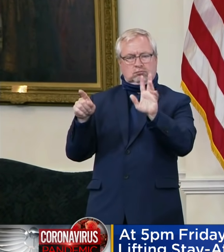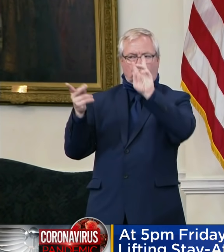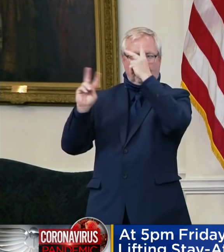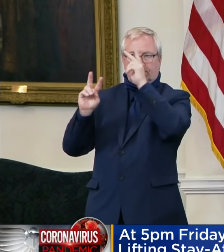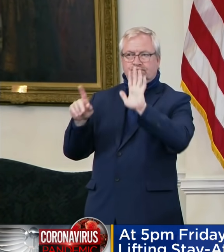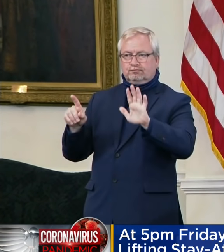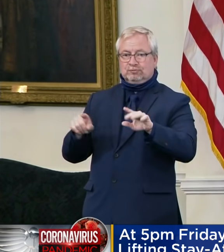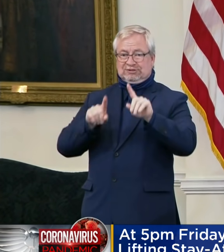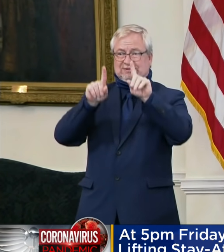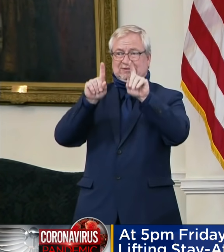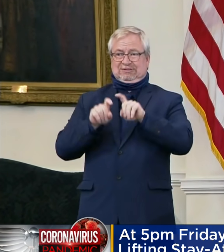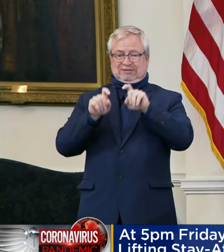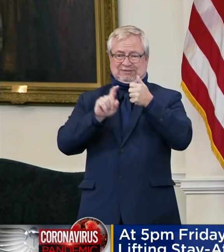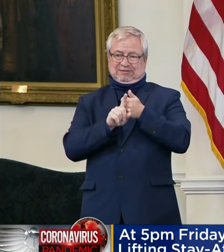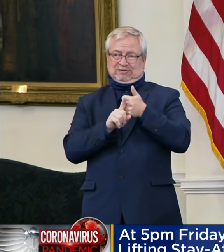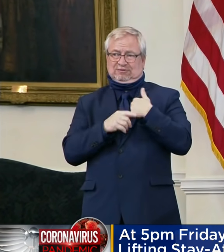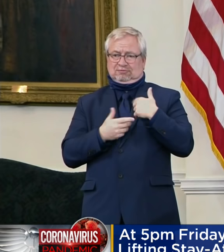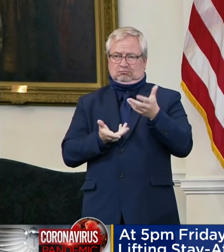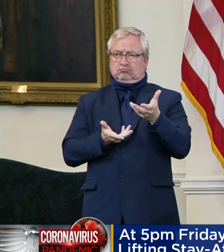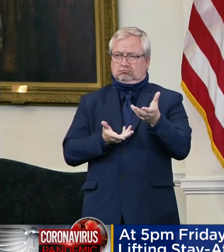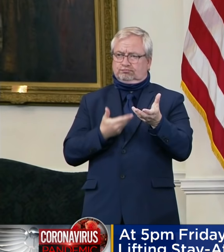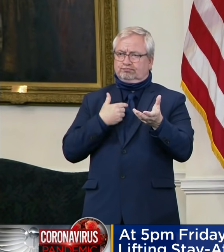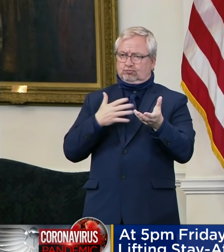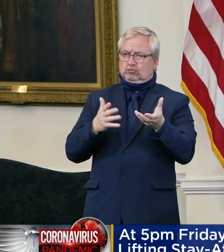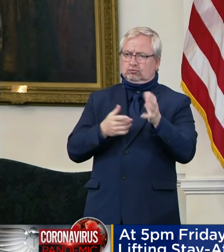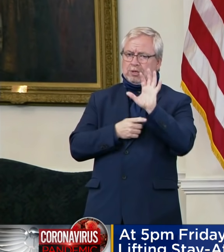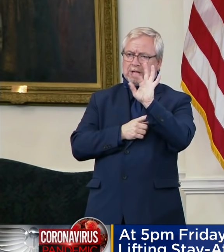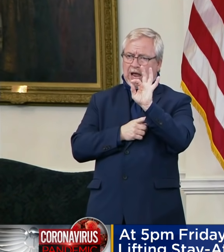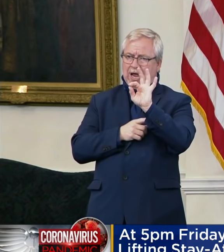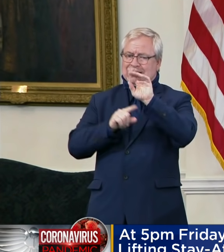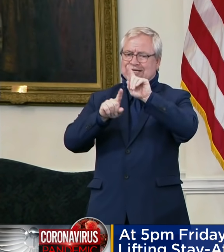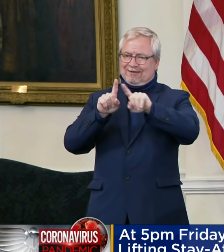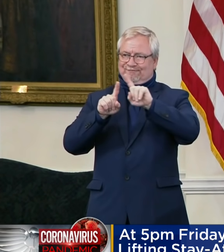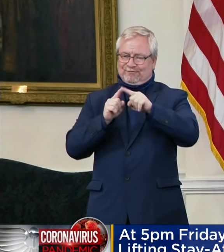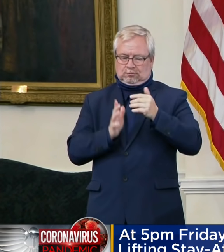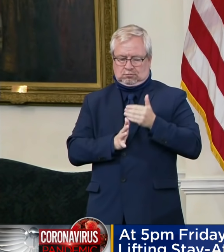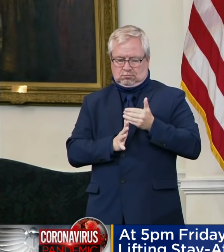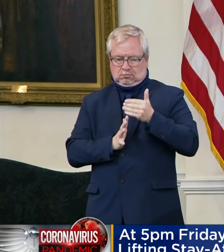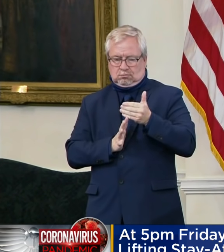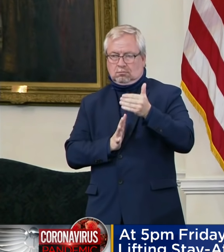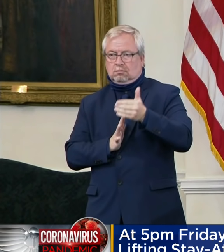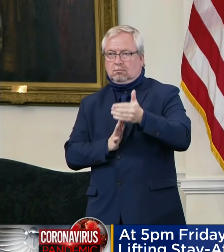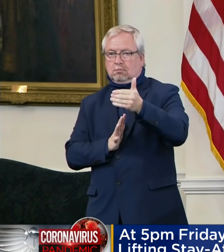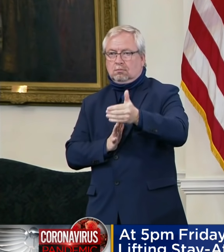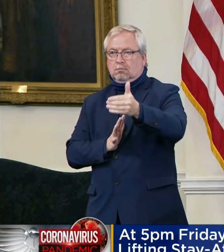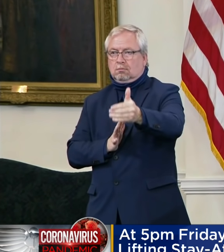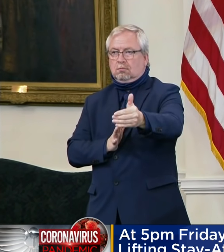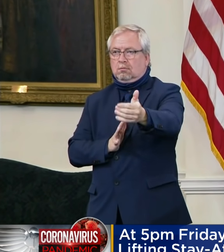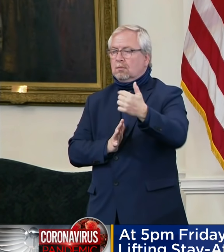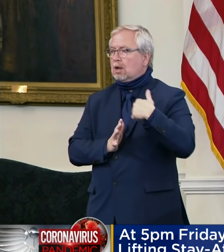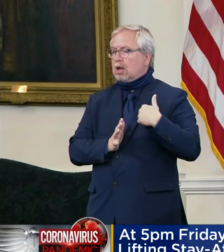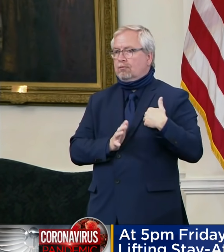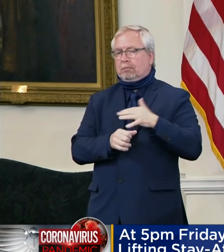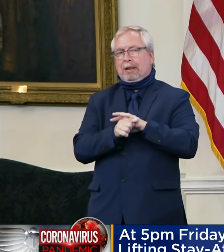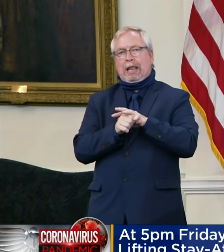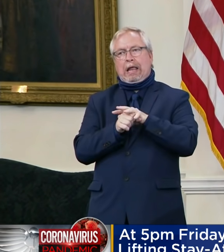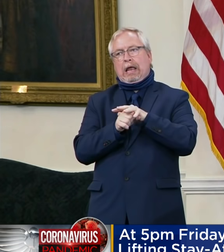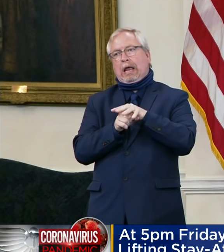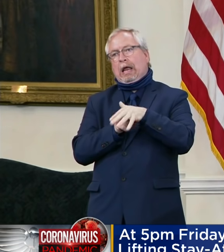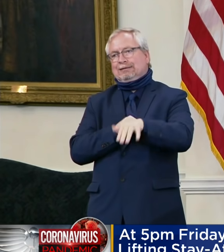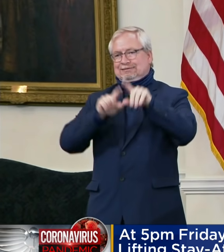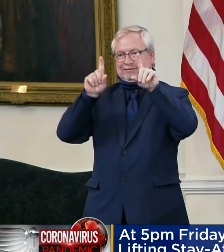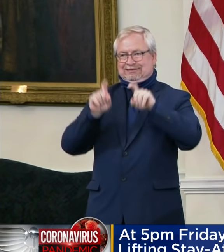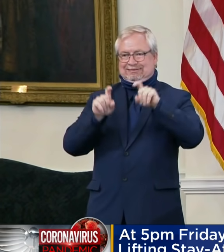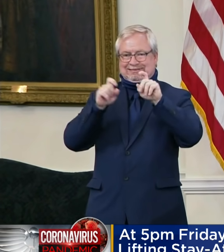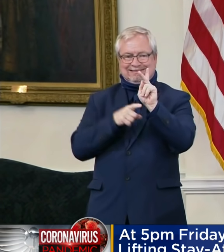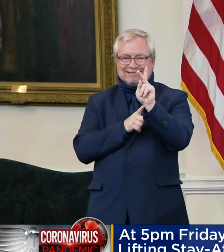there's 9 different components that go into this testing. The thing that we have a huge supply of test kits. We